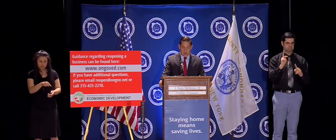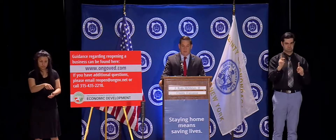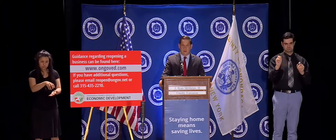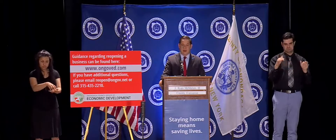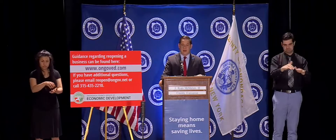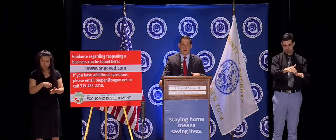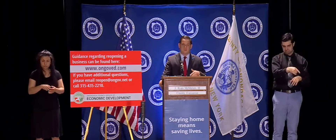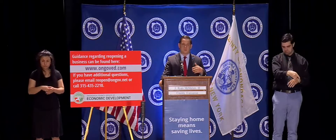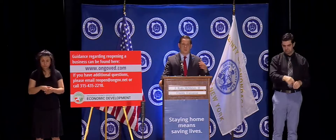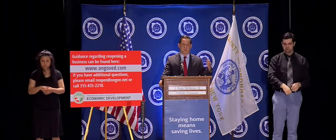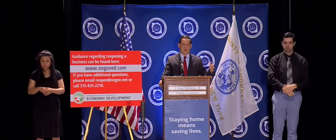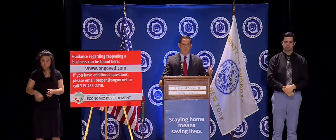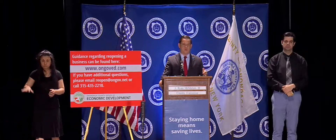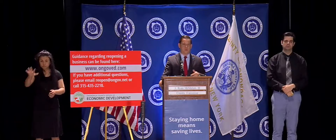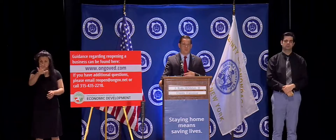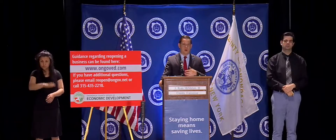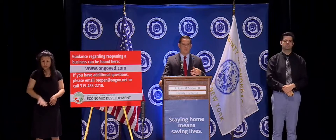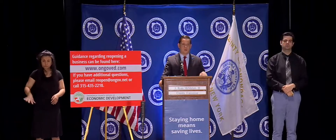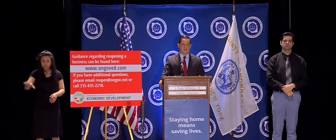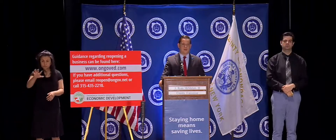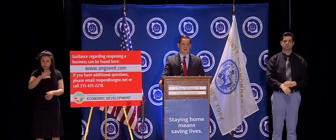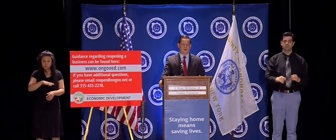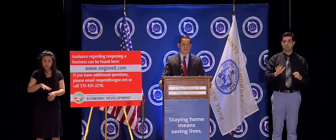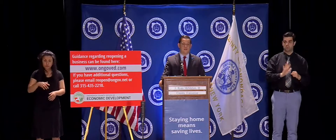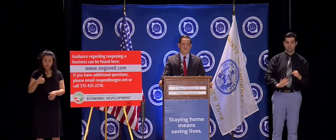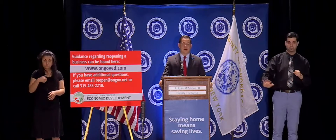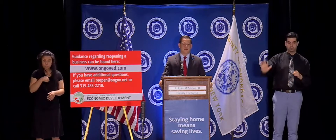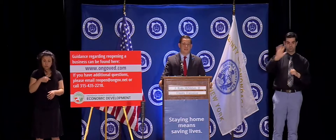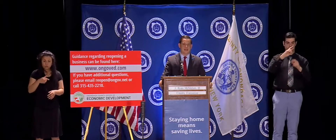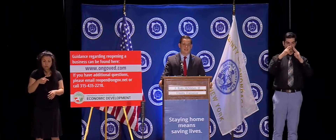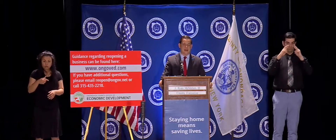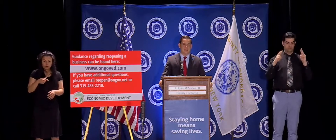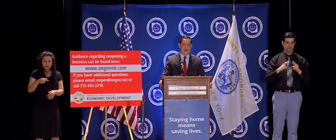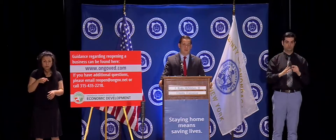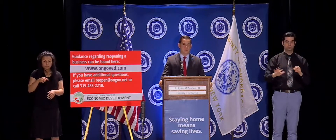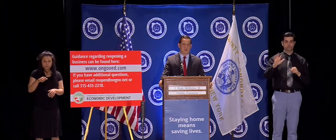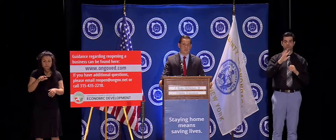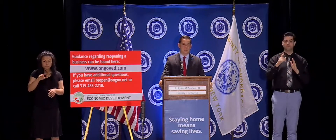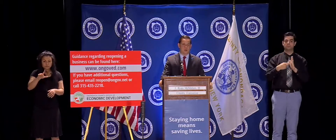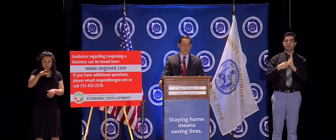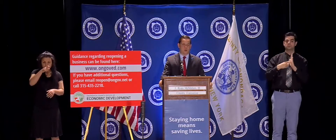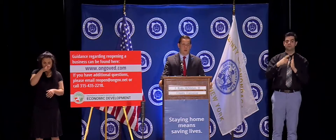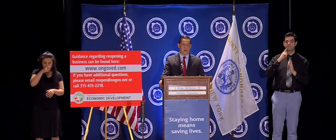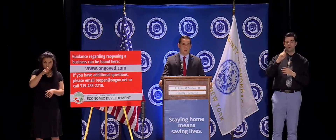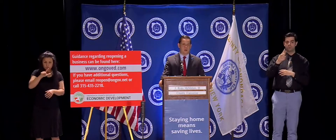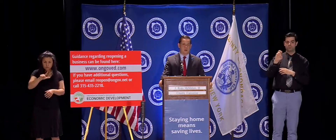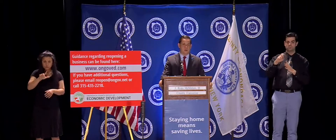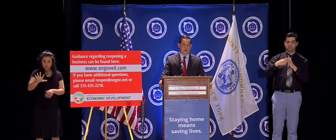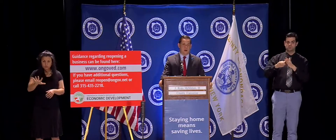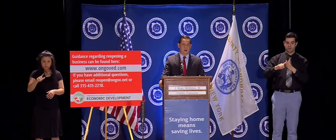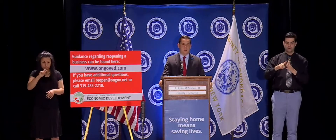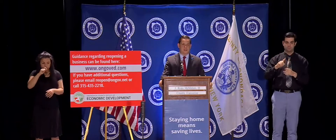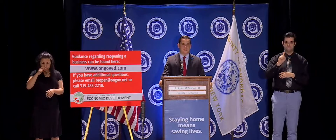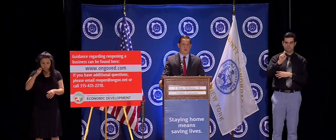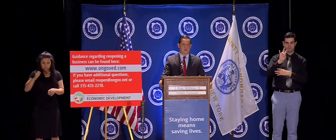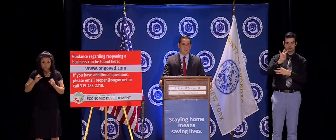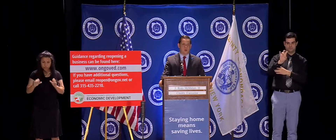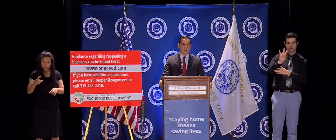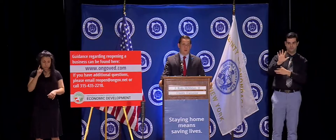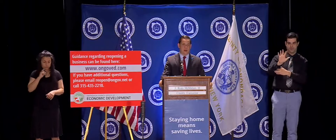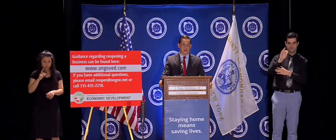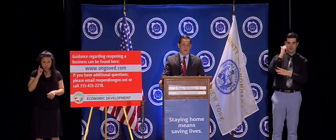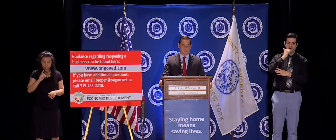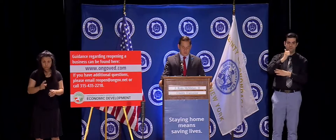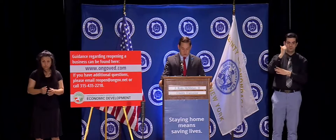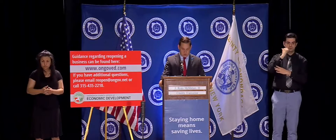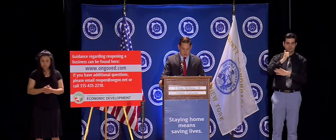Regionally, we have a mandate as part of Restart, 775 tests on average per day. It's a 7-day